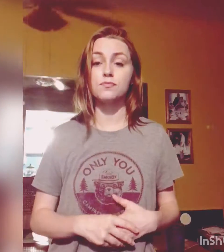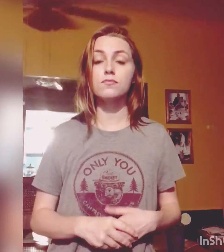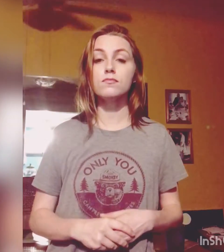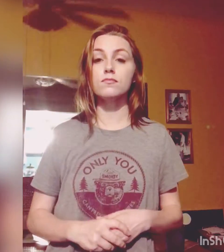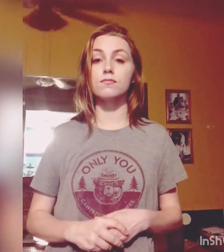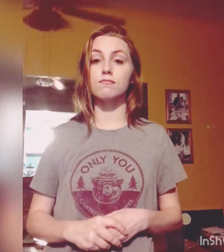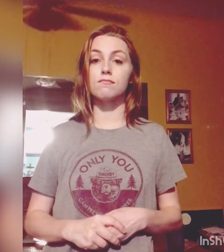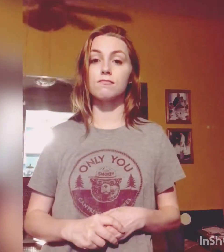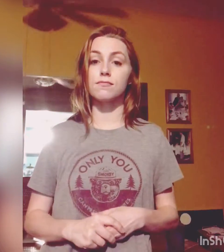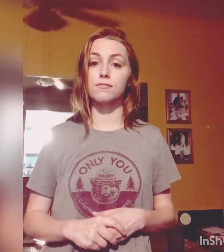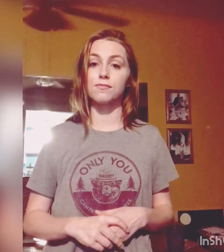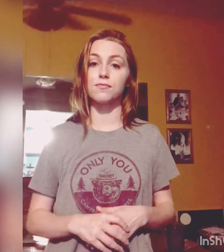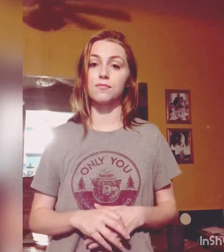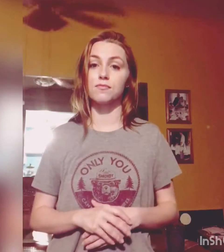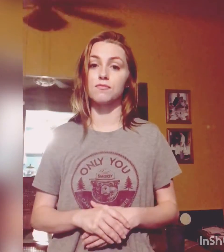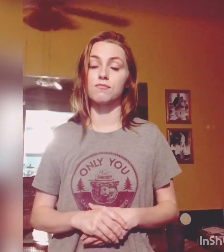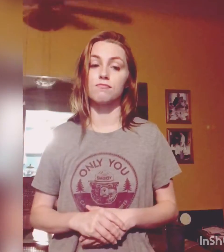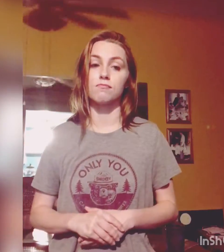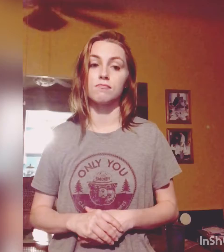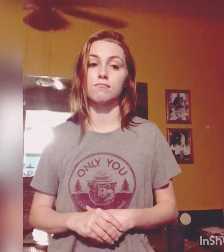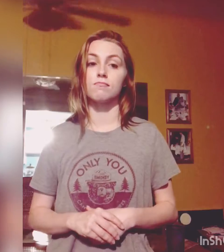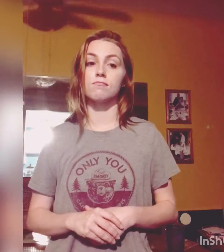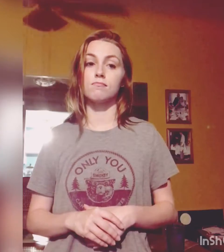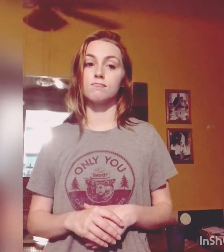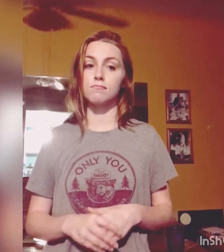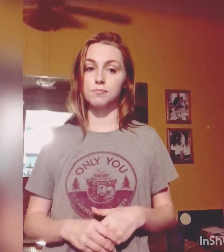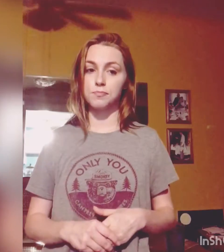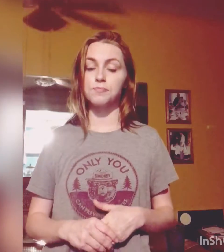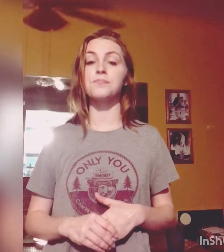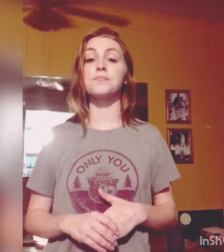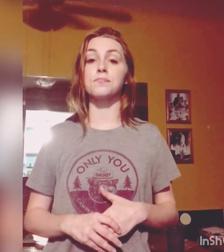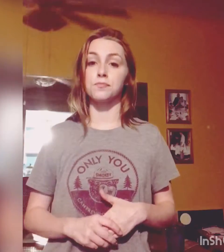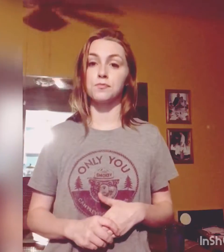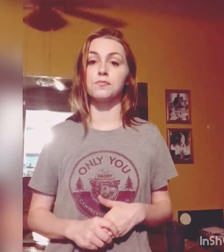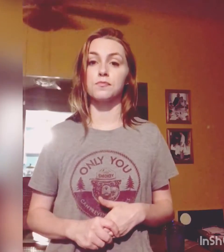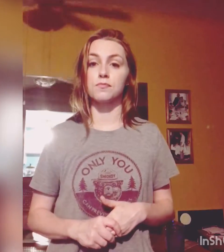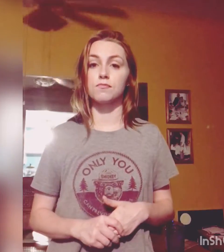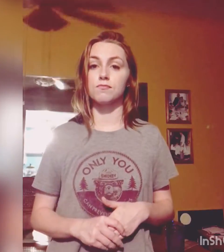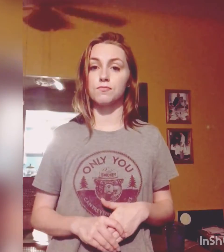of and what we all see more of based on what you click on, and that in turn shapes our whole culture.